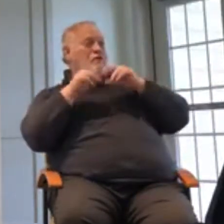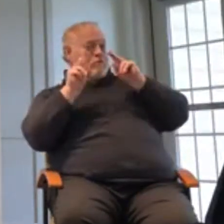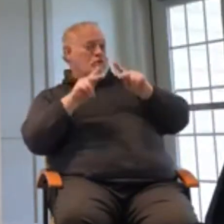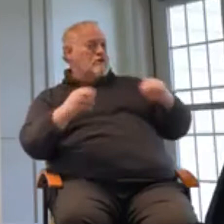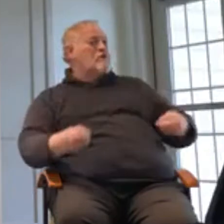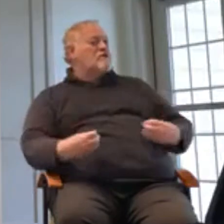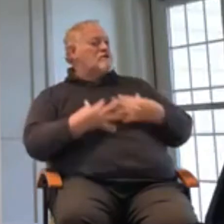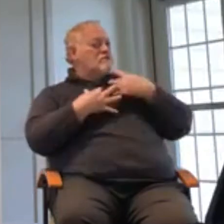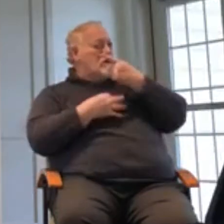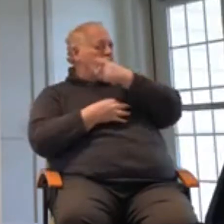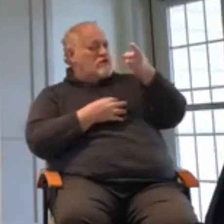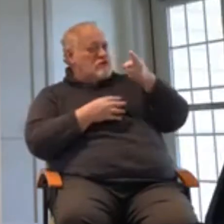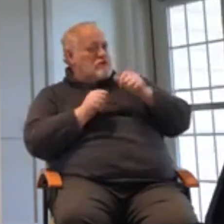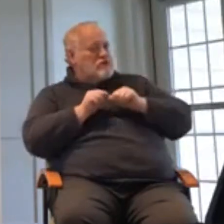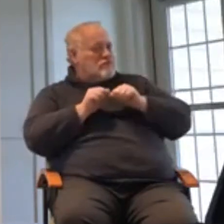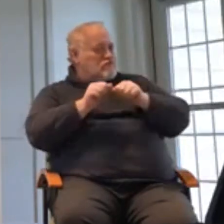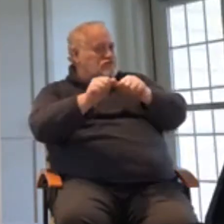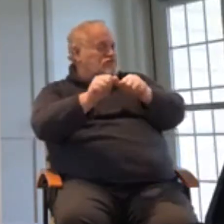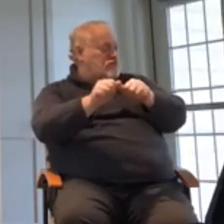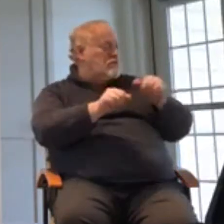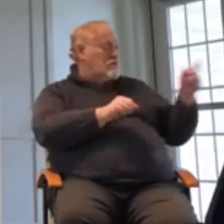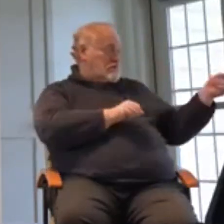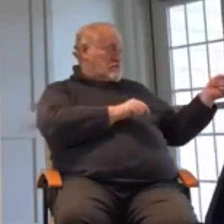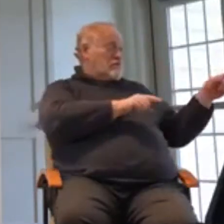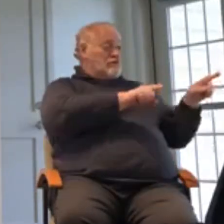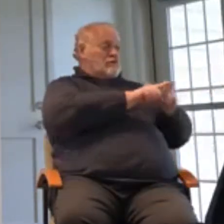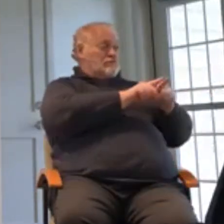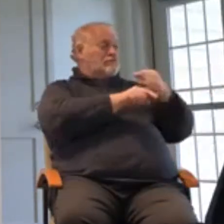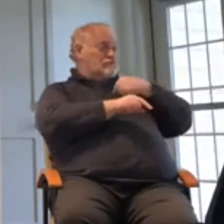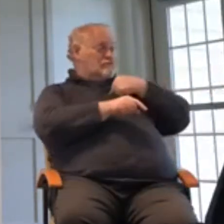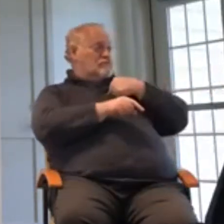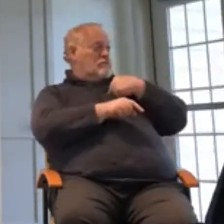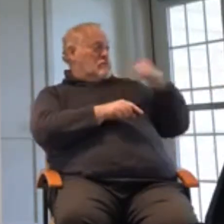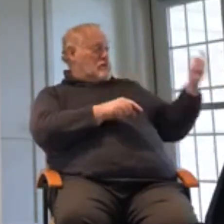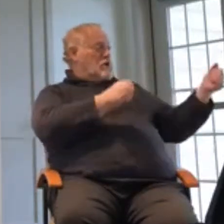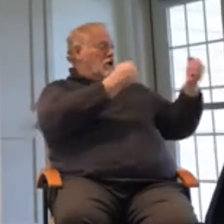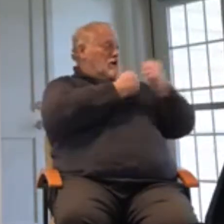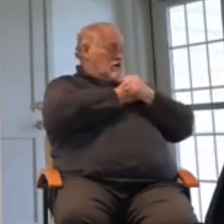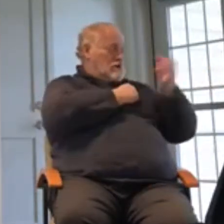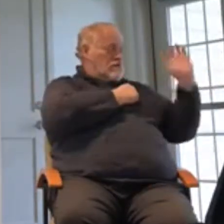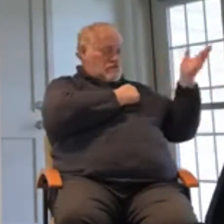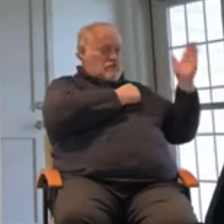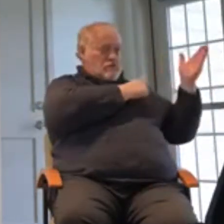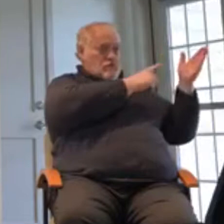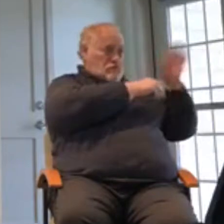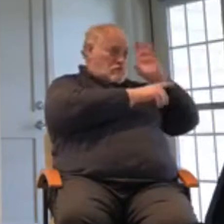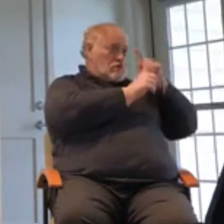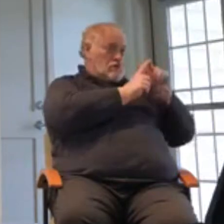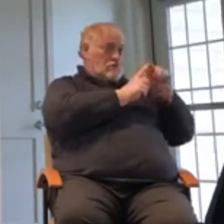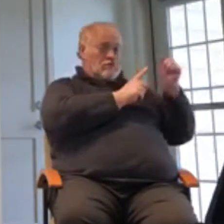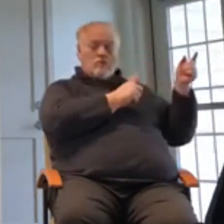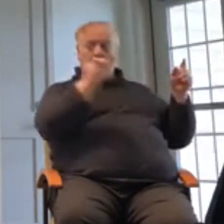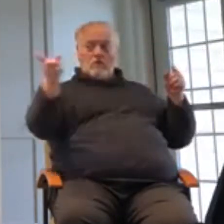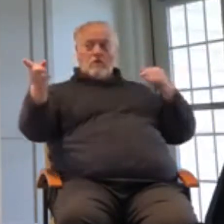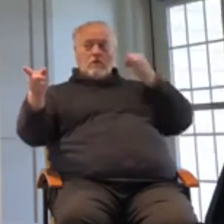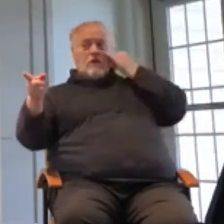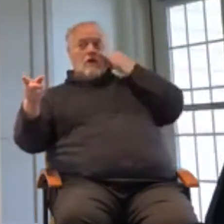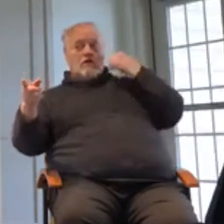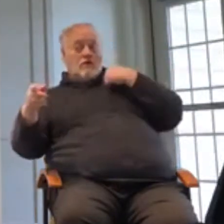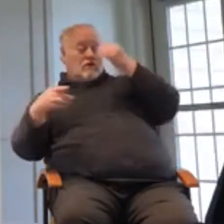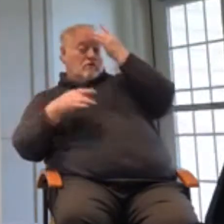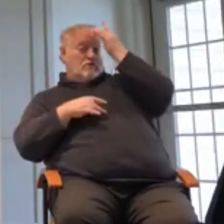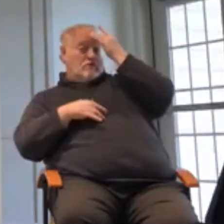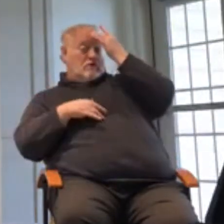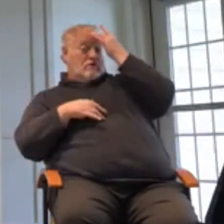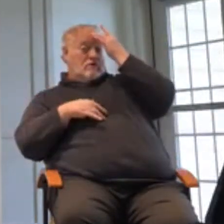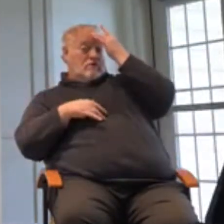And he's just one of those guys, and he's a lot like me, just loves to preach God's word. If I'm sick, guess what I want to do? I want to